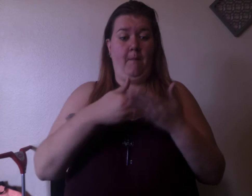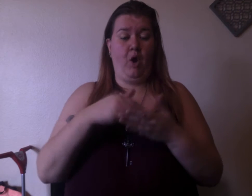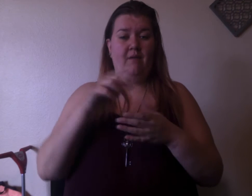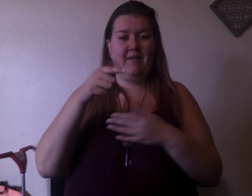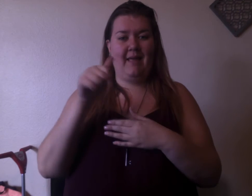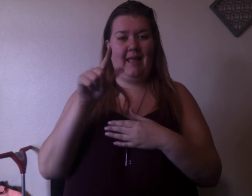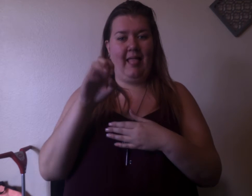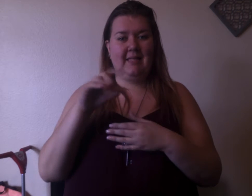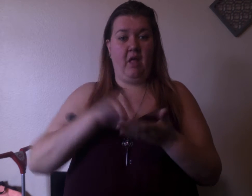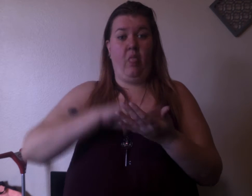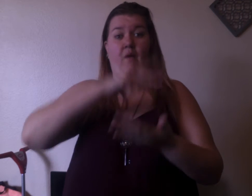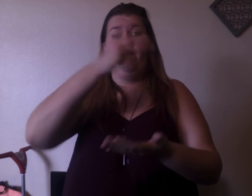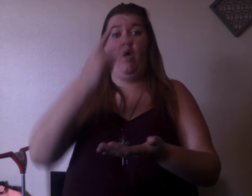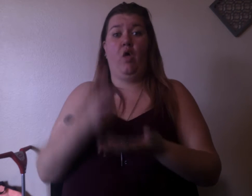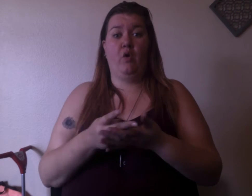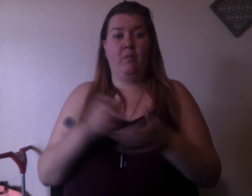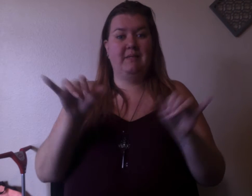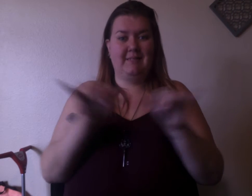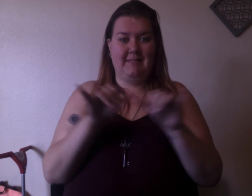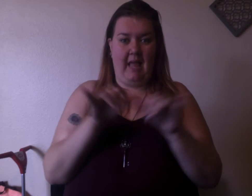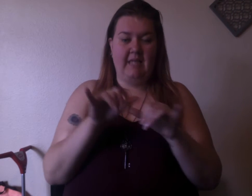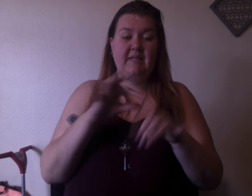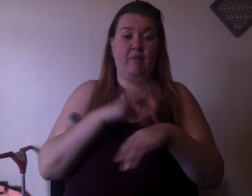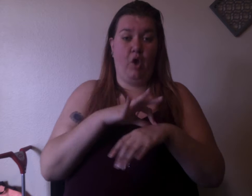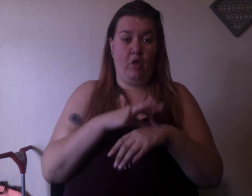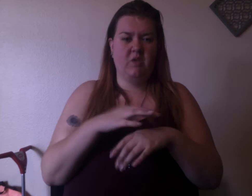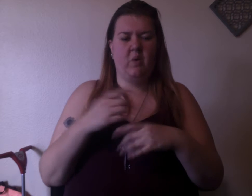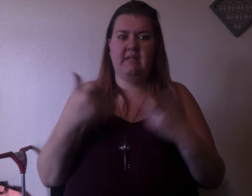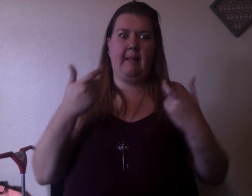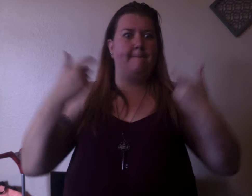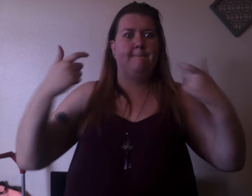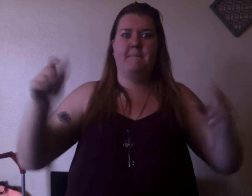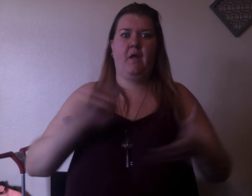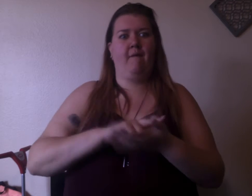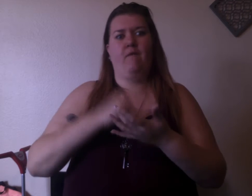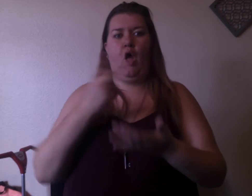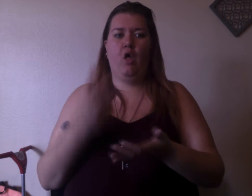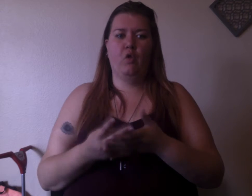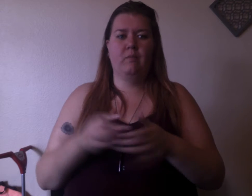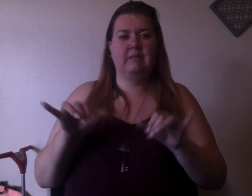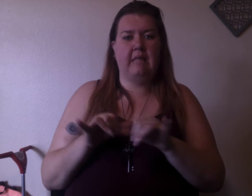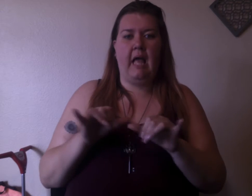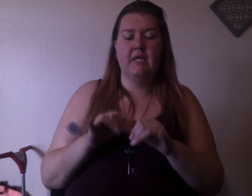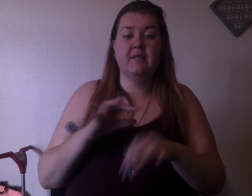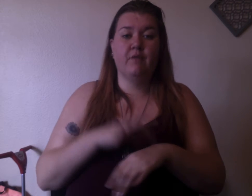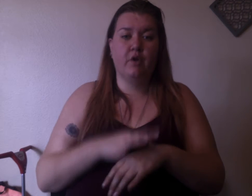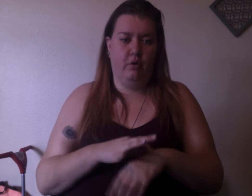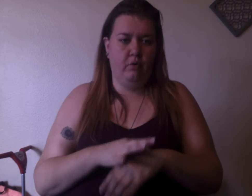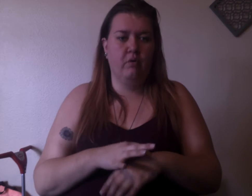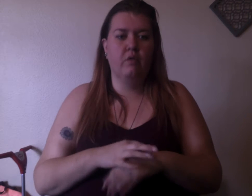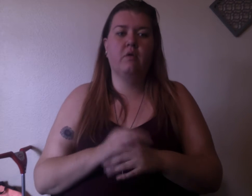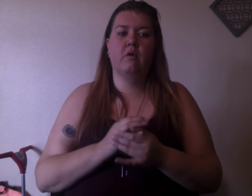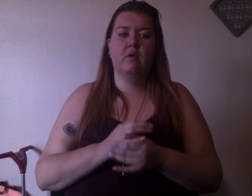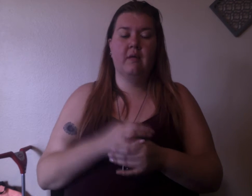volume the size of the Earth, so if you had just like a big volume the size of the Earth, if the stars were the sizes